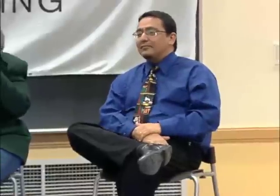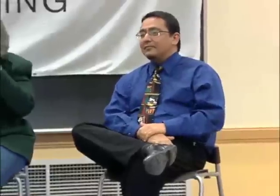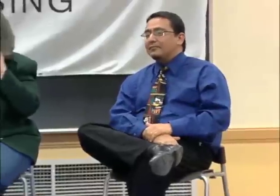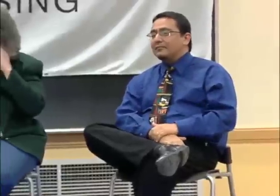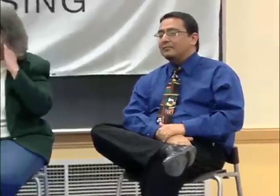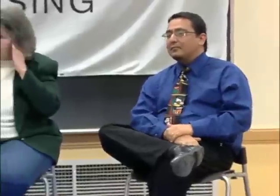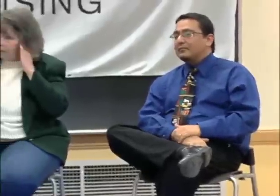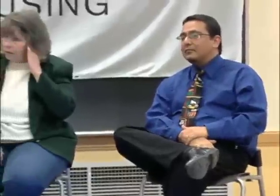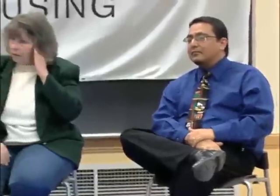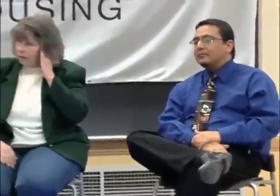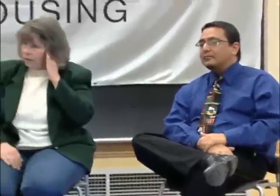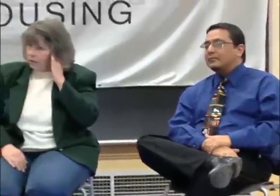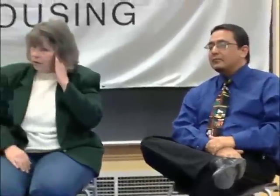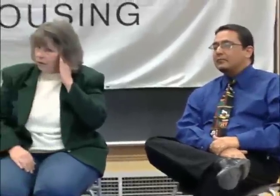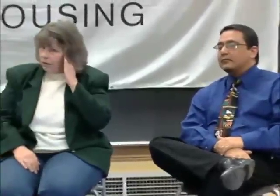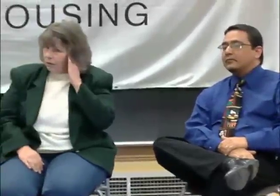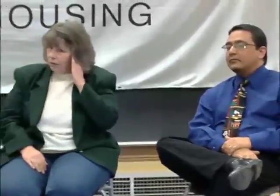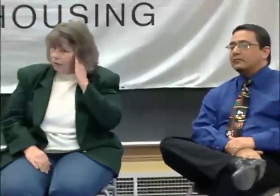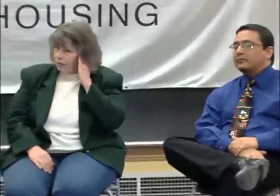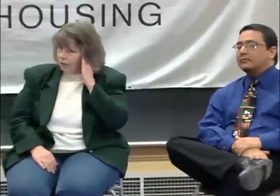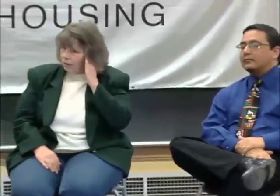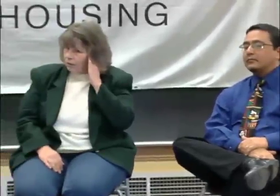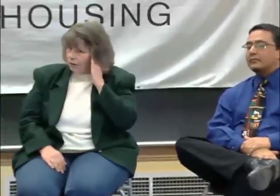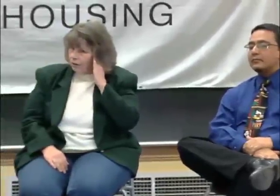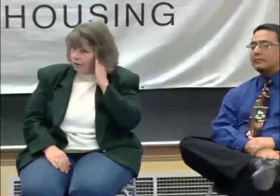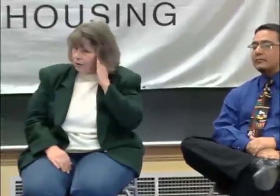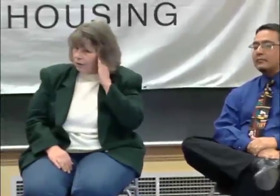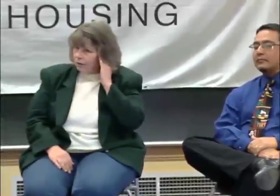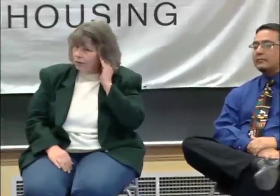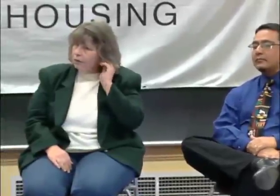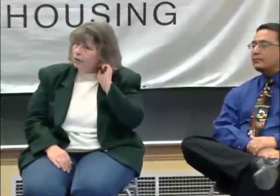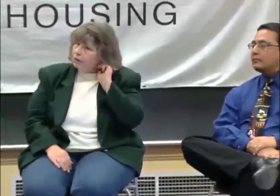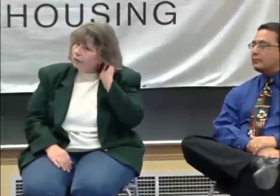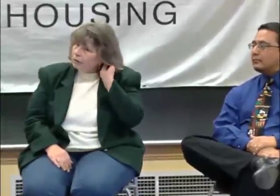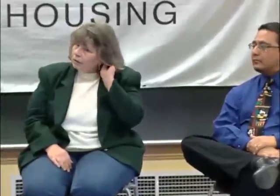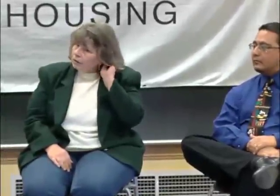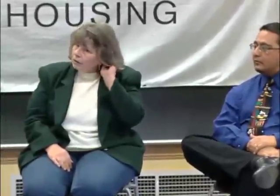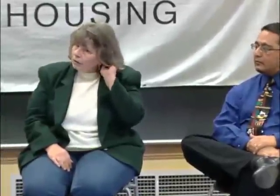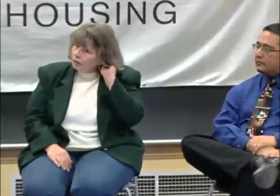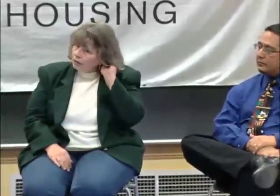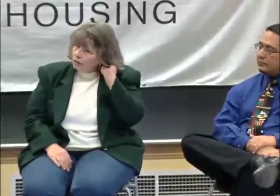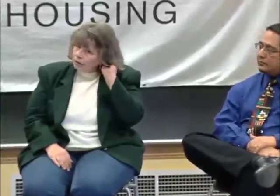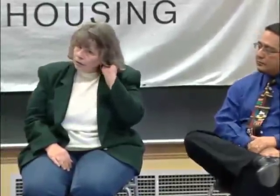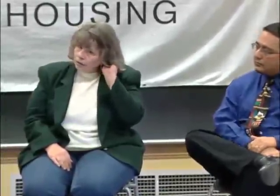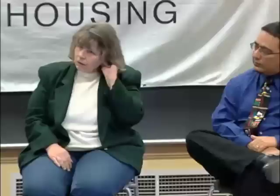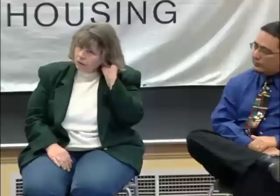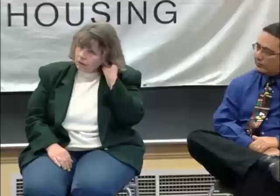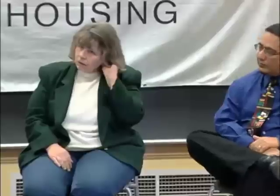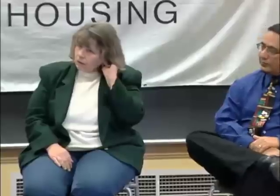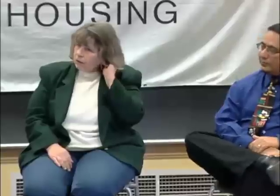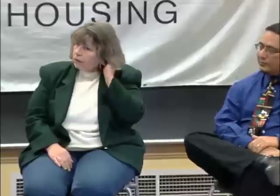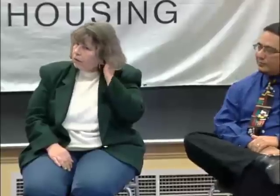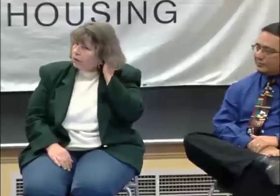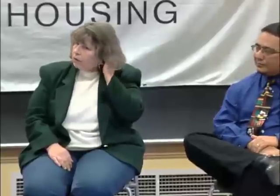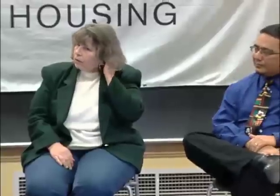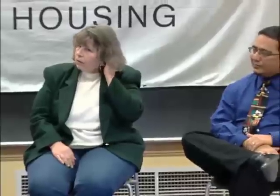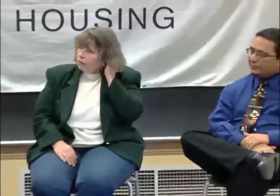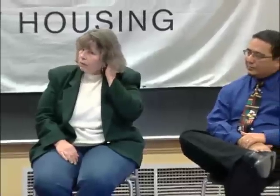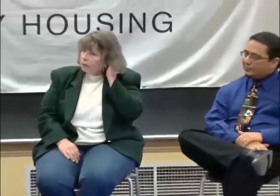I was watching on the computer earlier, and there was a really big discussion about should